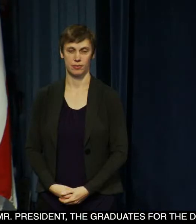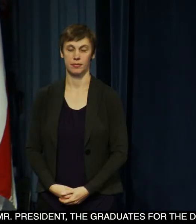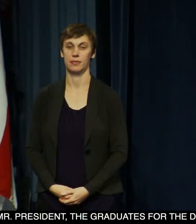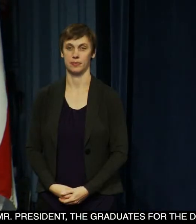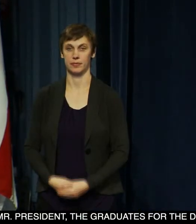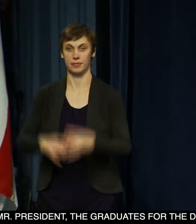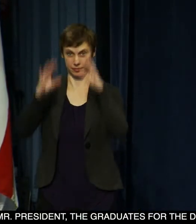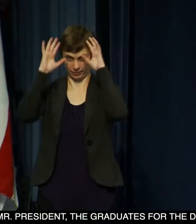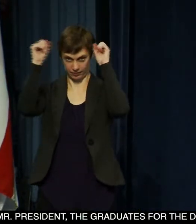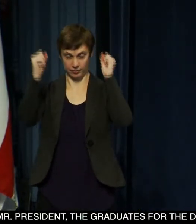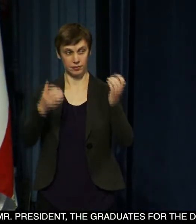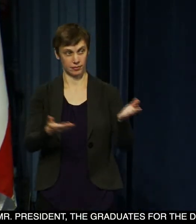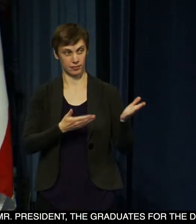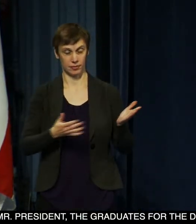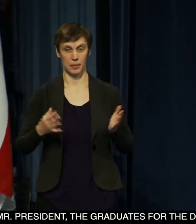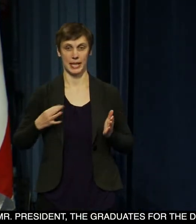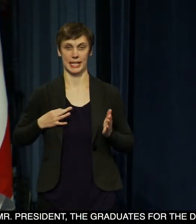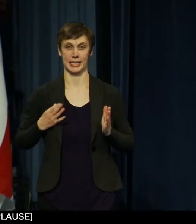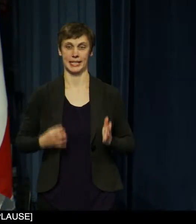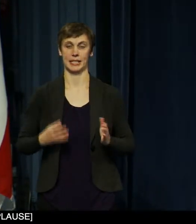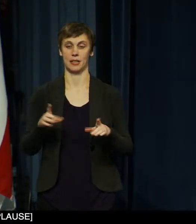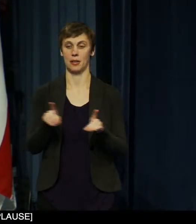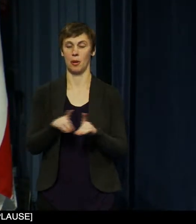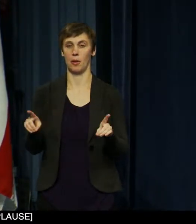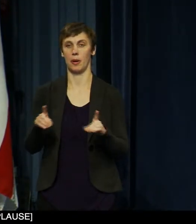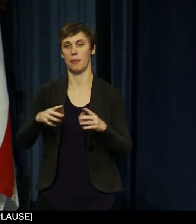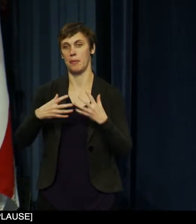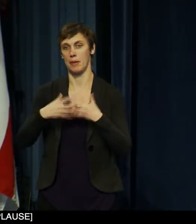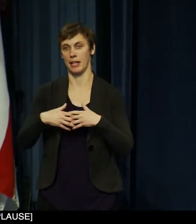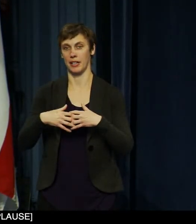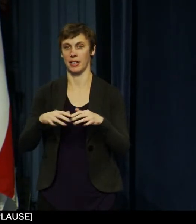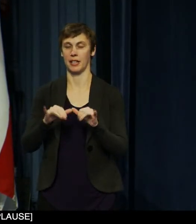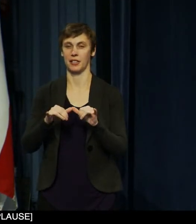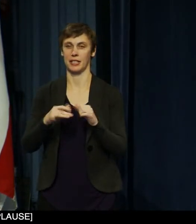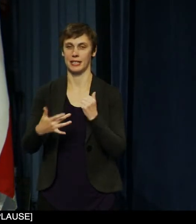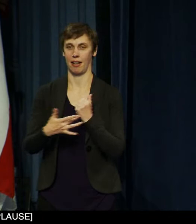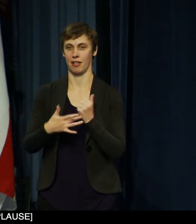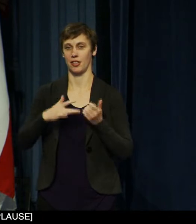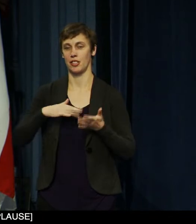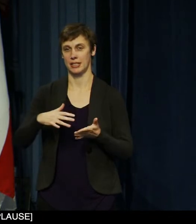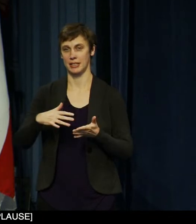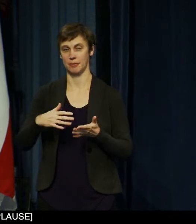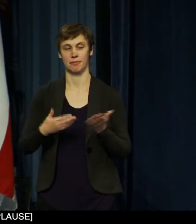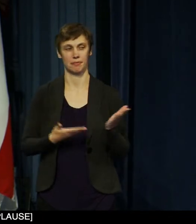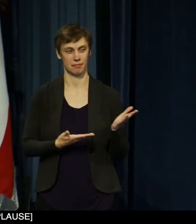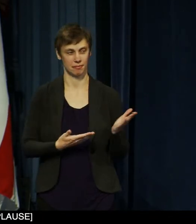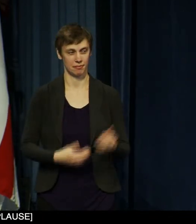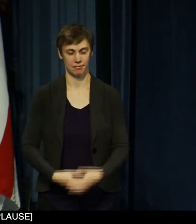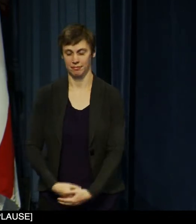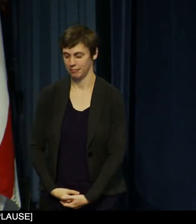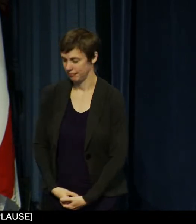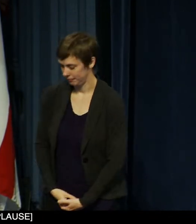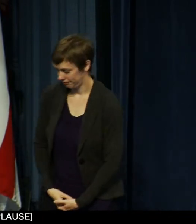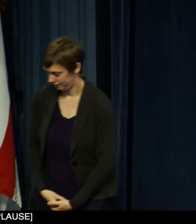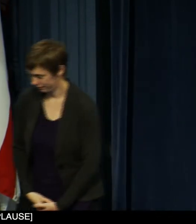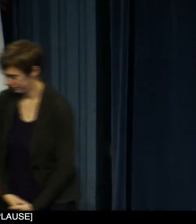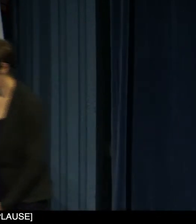Mr. President, the candidates for the Diploma in Mechanical Engineering Technology. Colin Beaton.